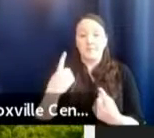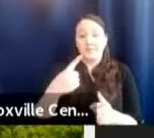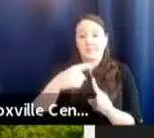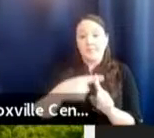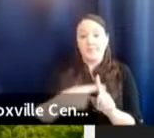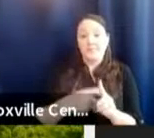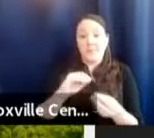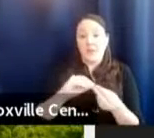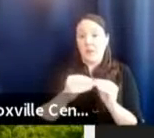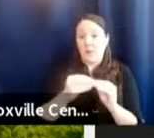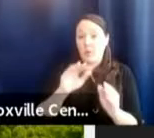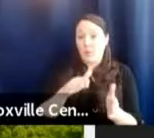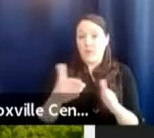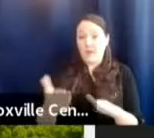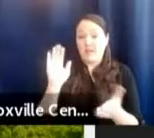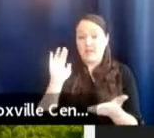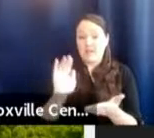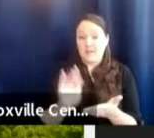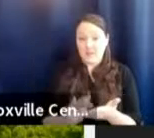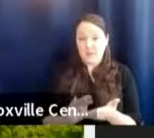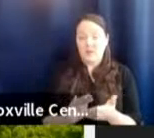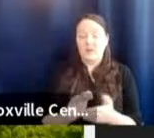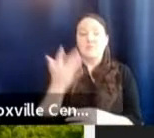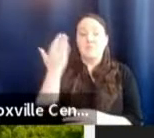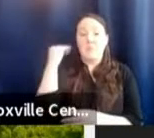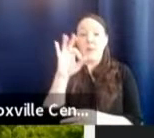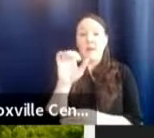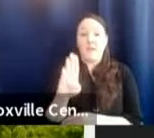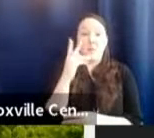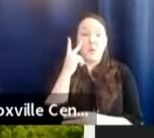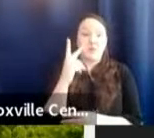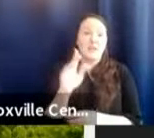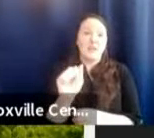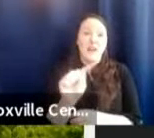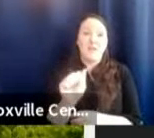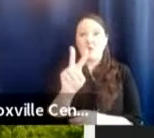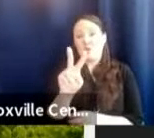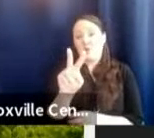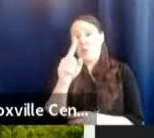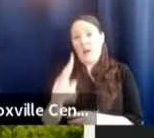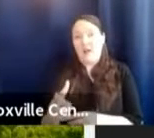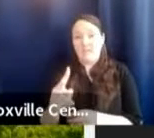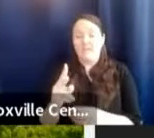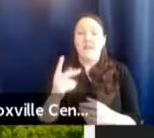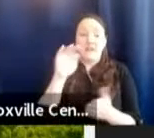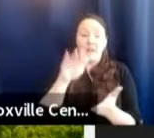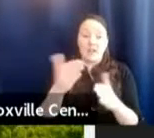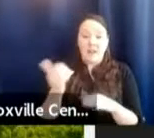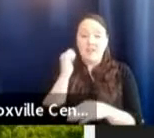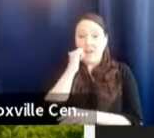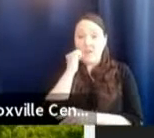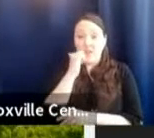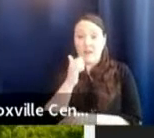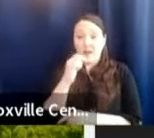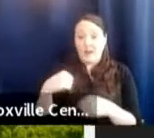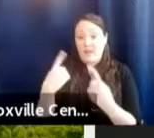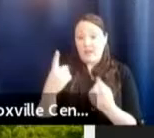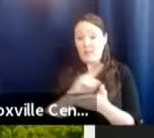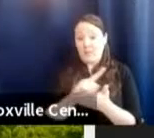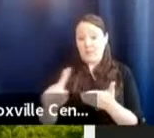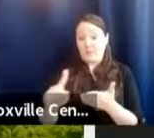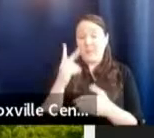has decreased. Back in February, we were seeing an average of 2.5 deaths per day. In the past 7 days, we've seen an